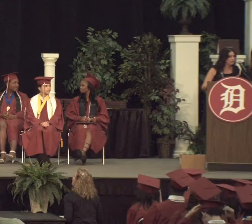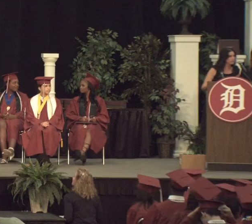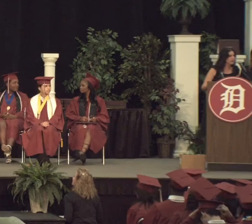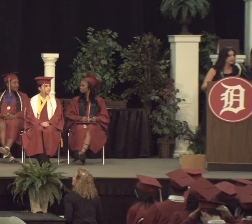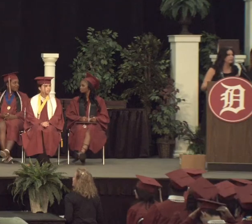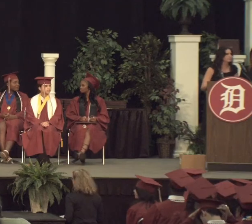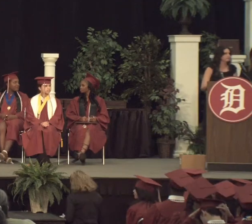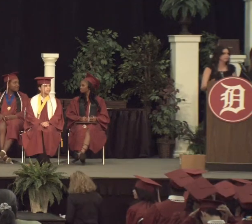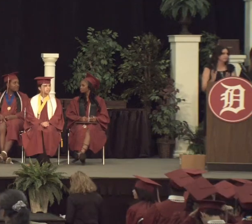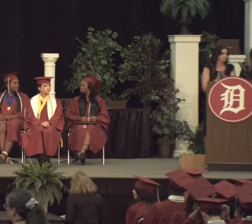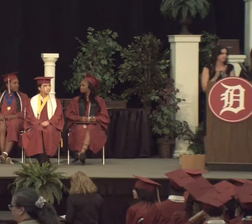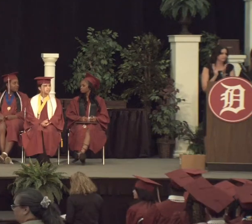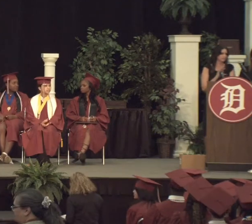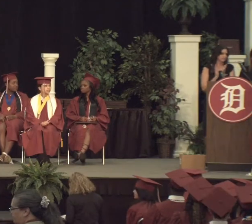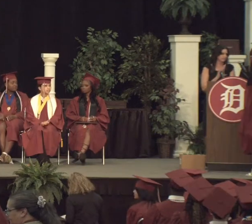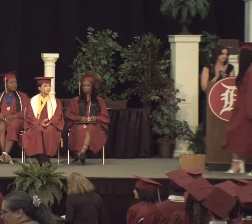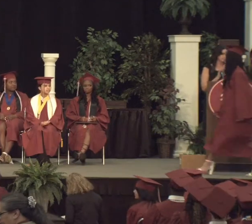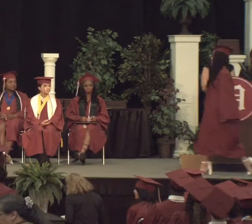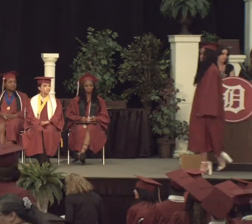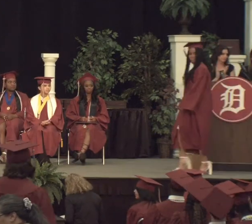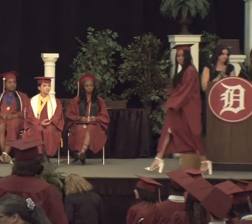Johansi Cabrera.